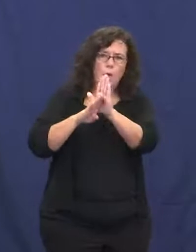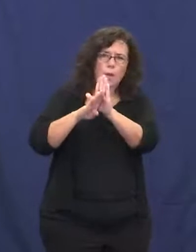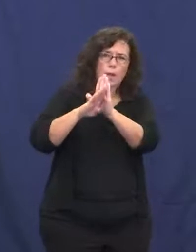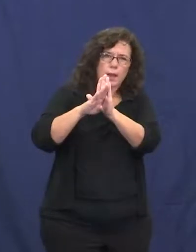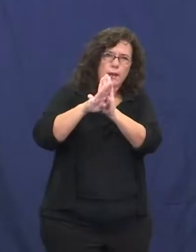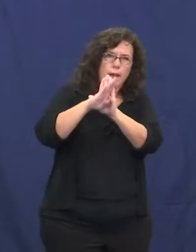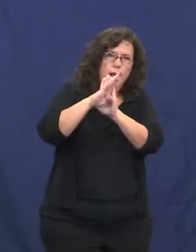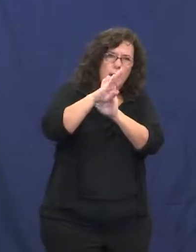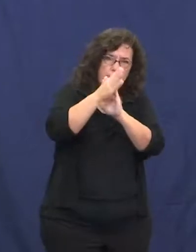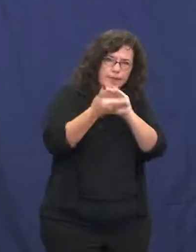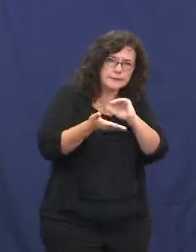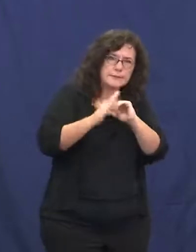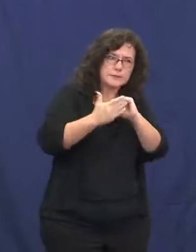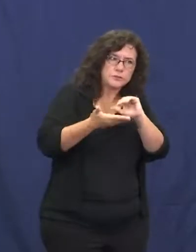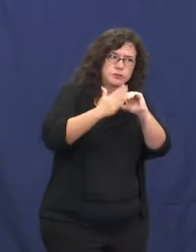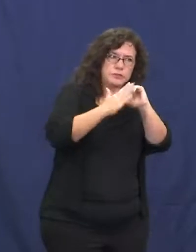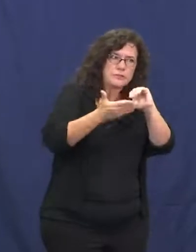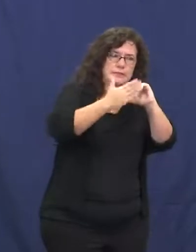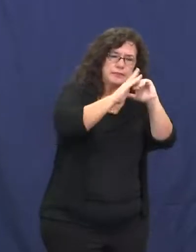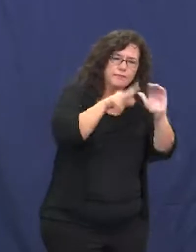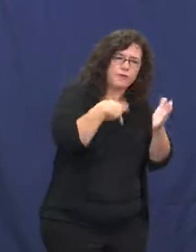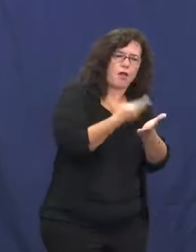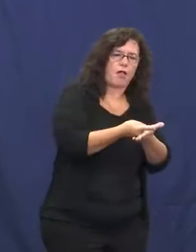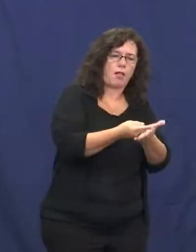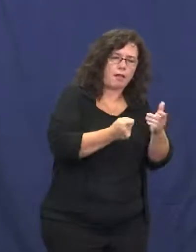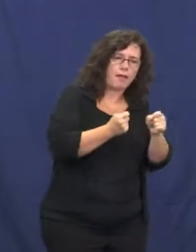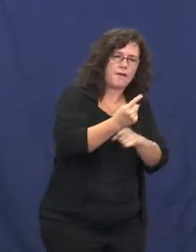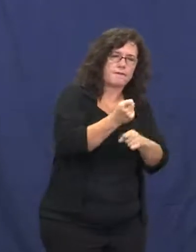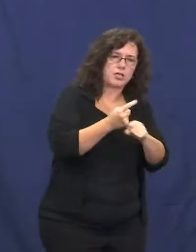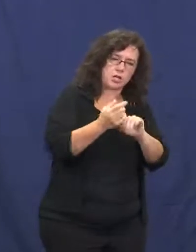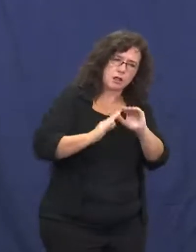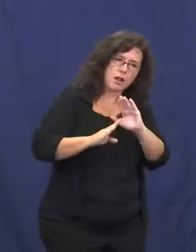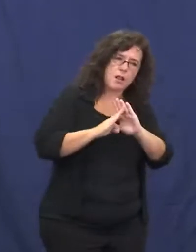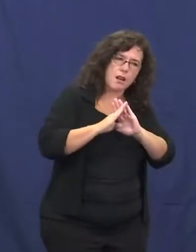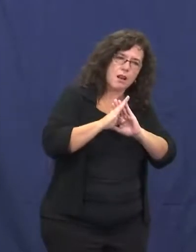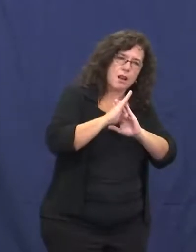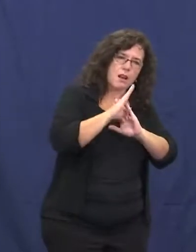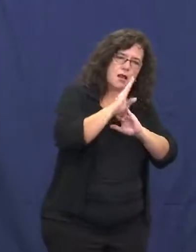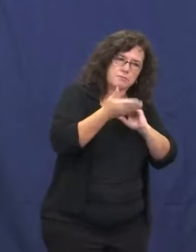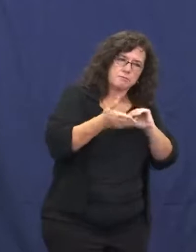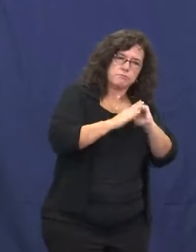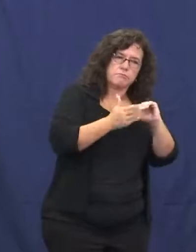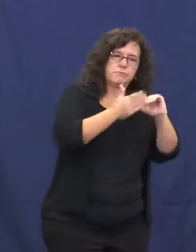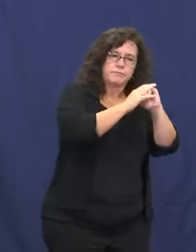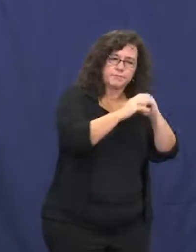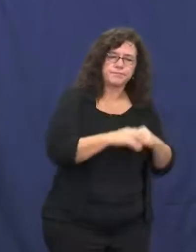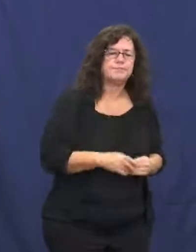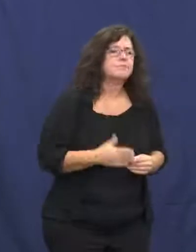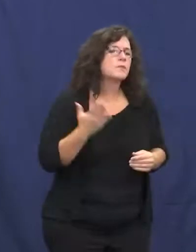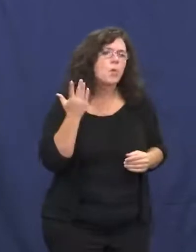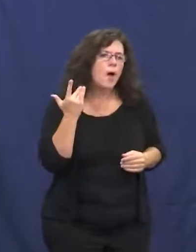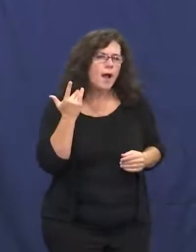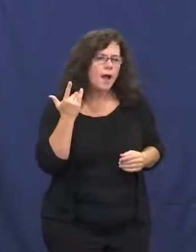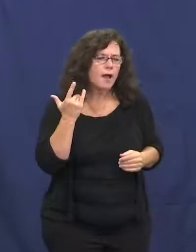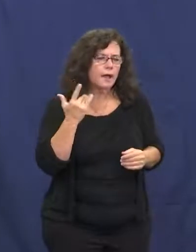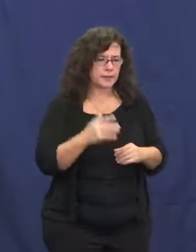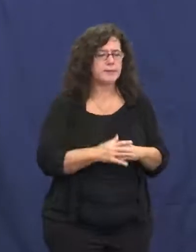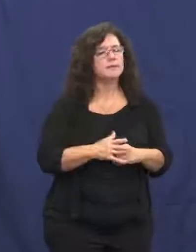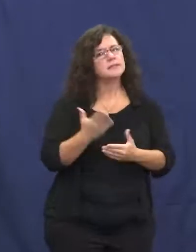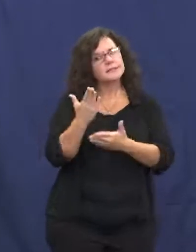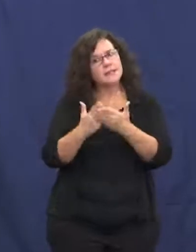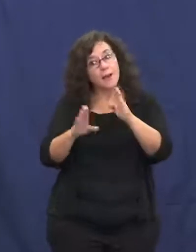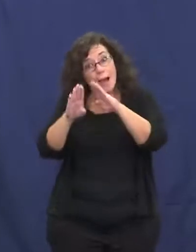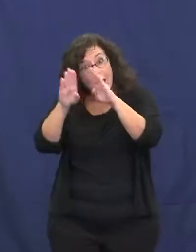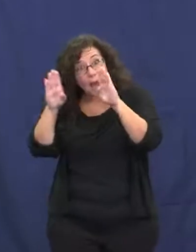by 30%. Now, in regards to the reason for falls, we have home-related reasons, and we also